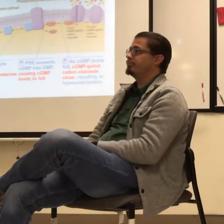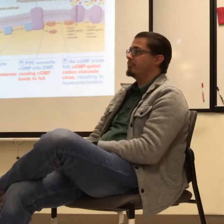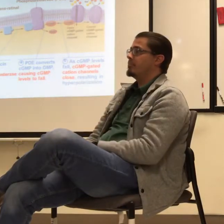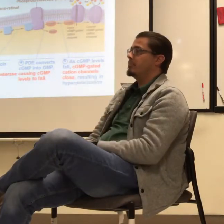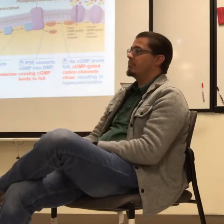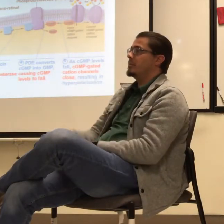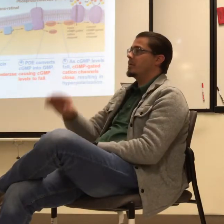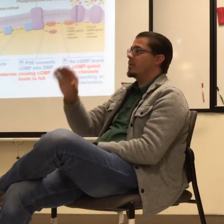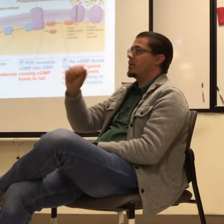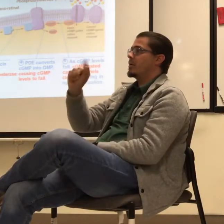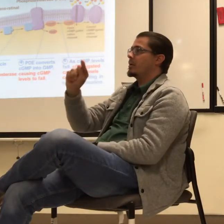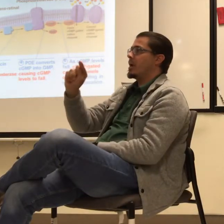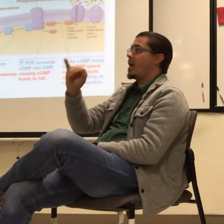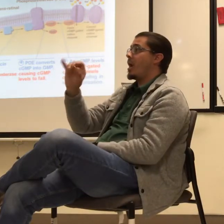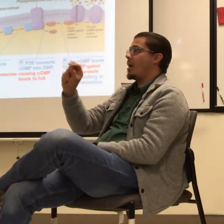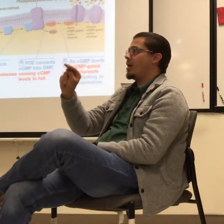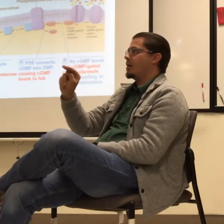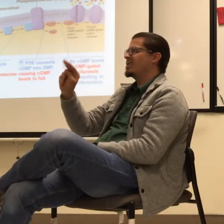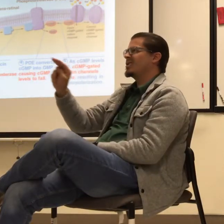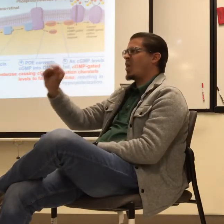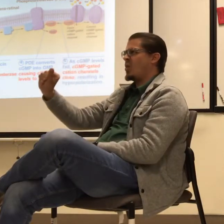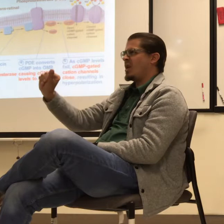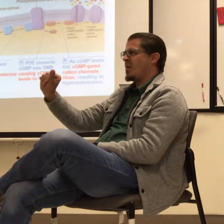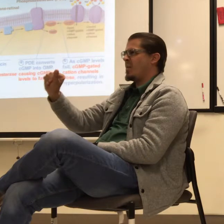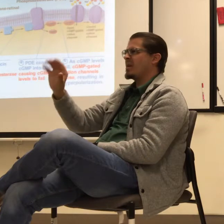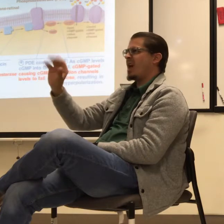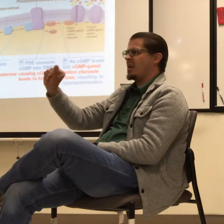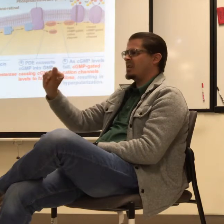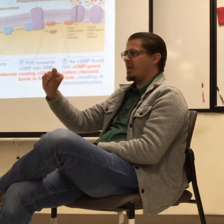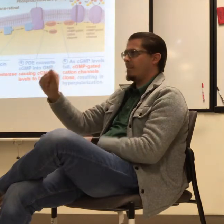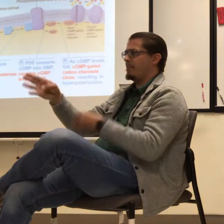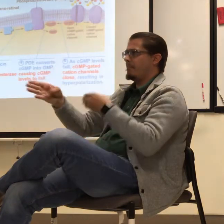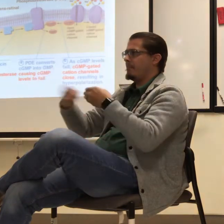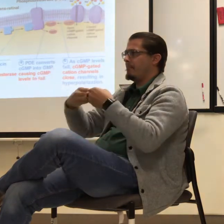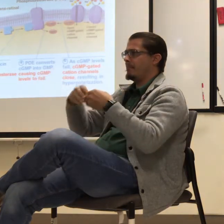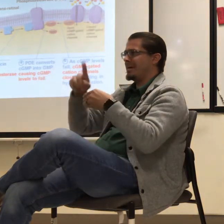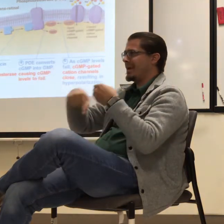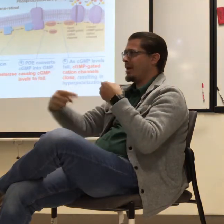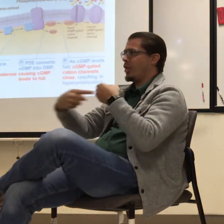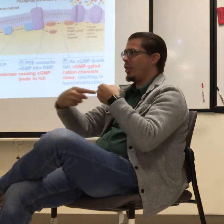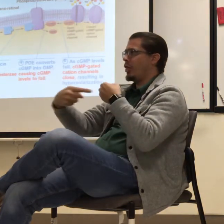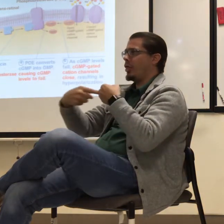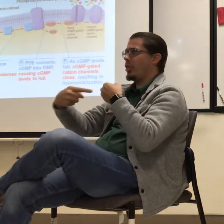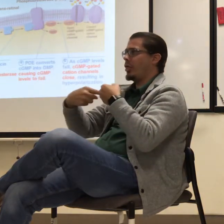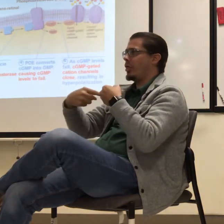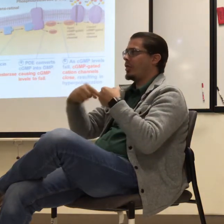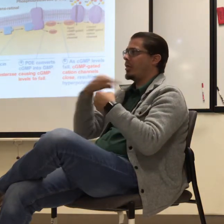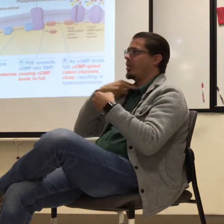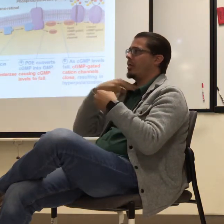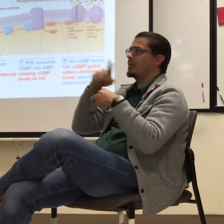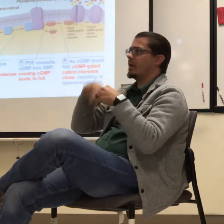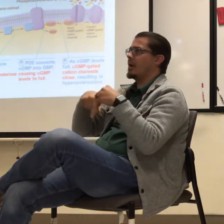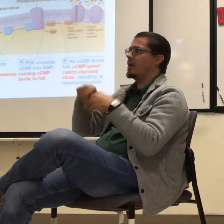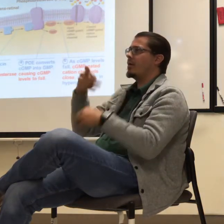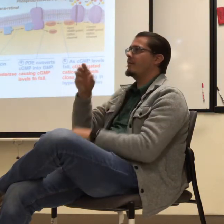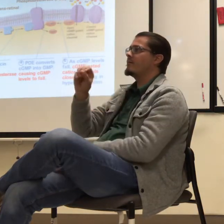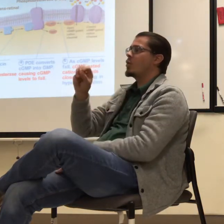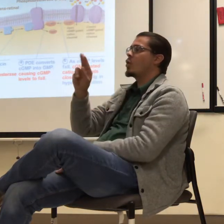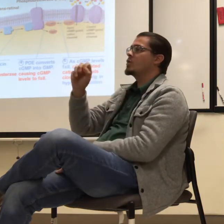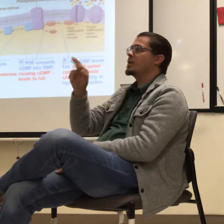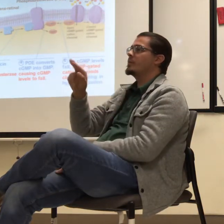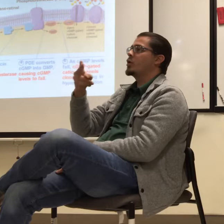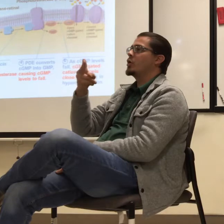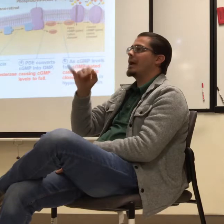So your cations, sodium and calcium, can't get in. The photoreceptor hyperpolarizes